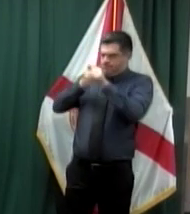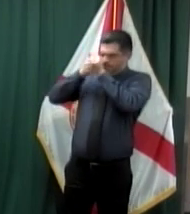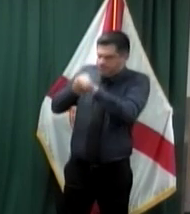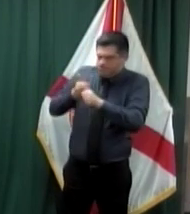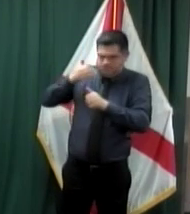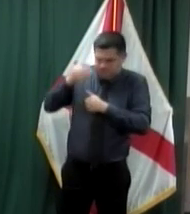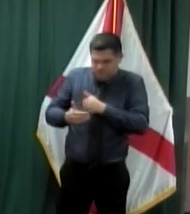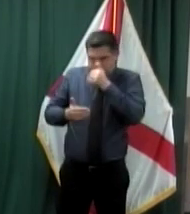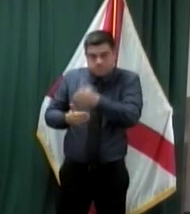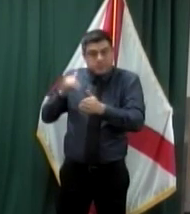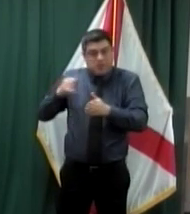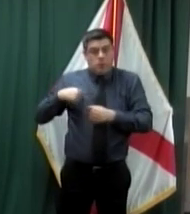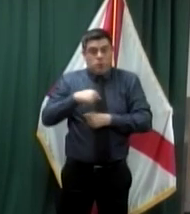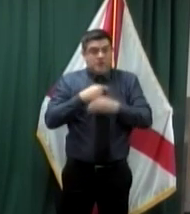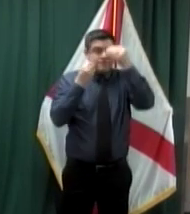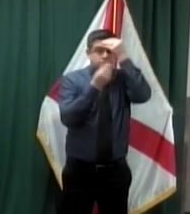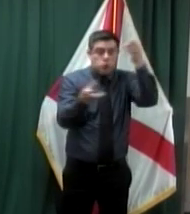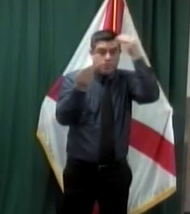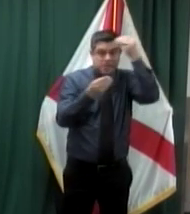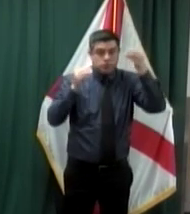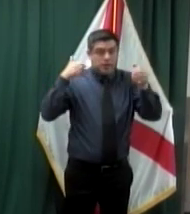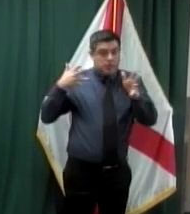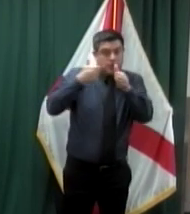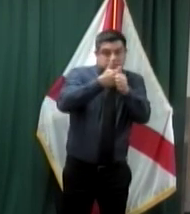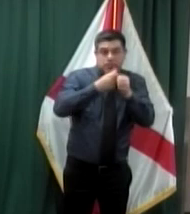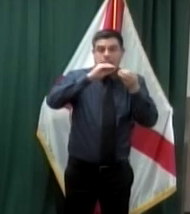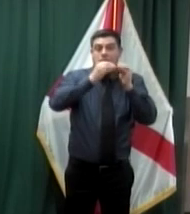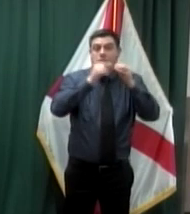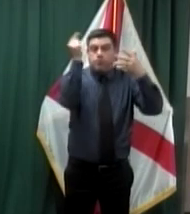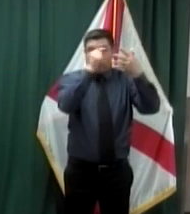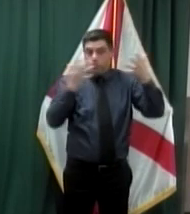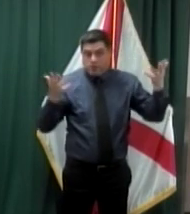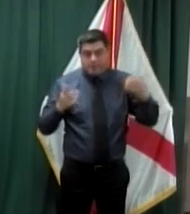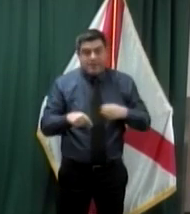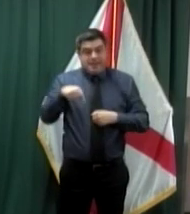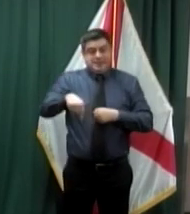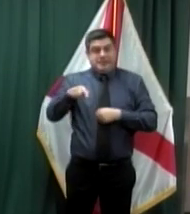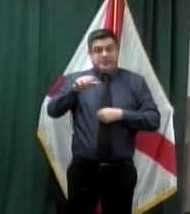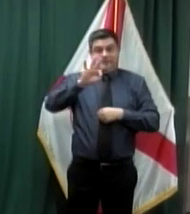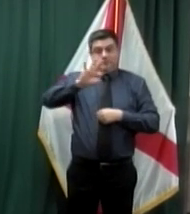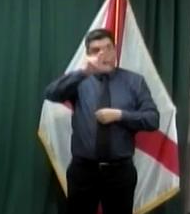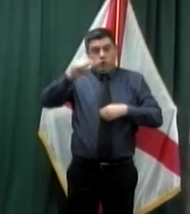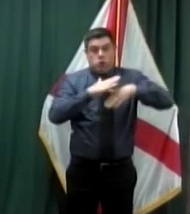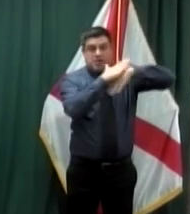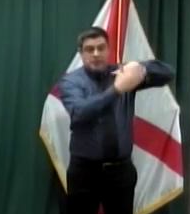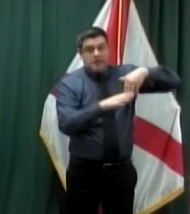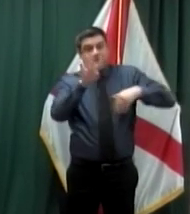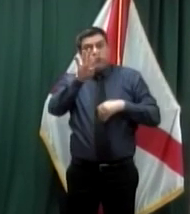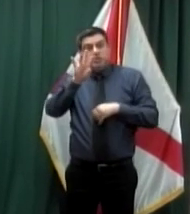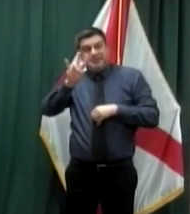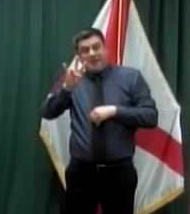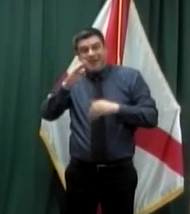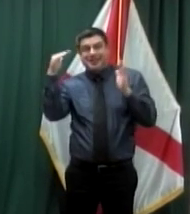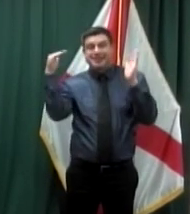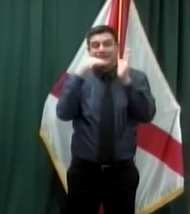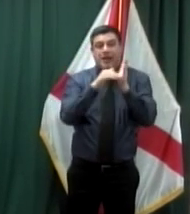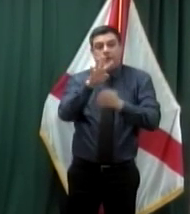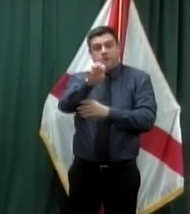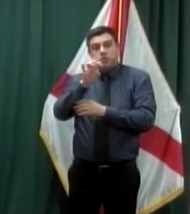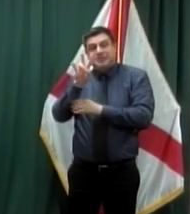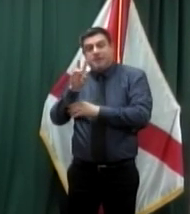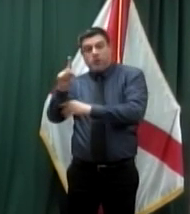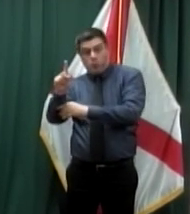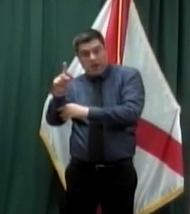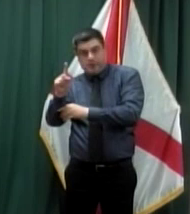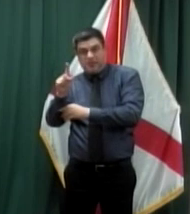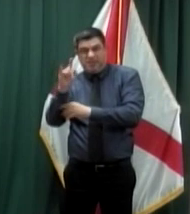today. So far in Florida, as of this morning, there have been reported 47,471 positive cases of COVID-19,